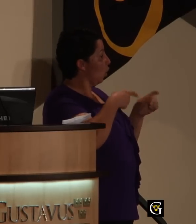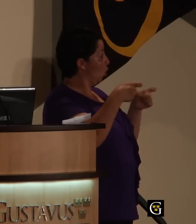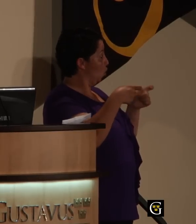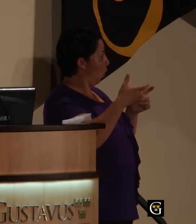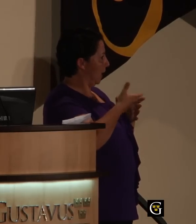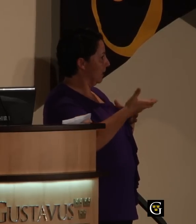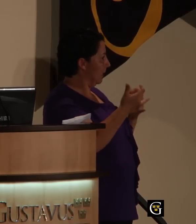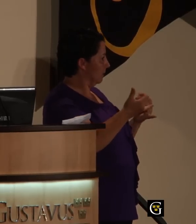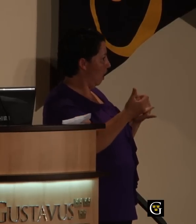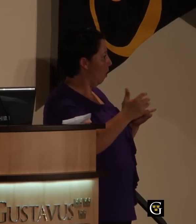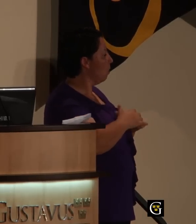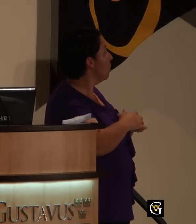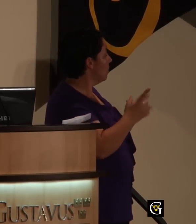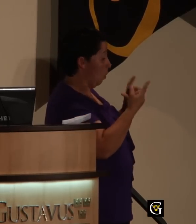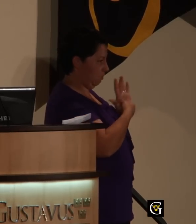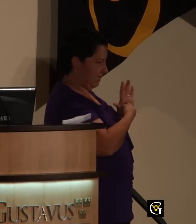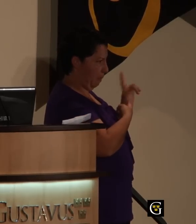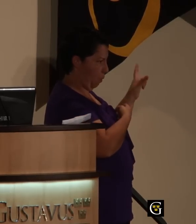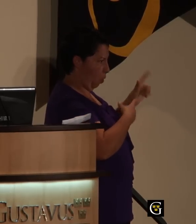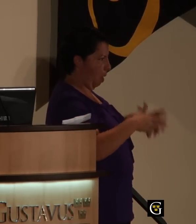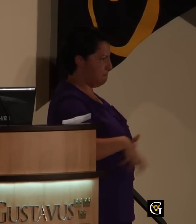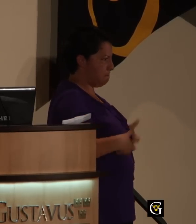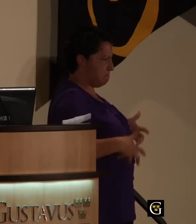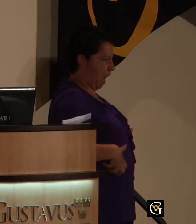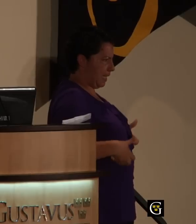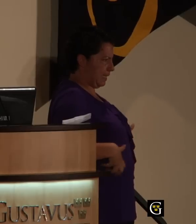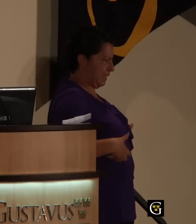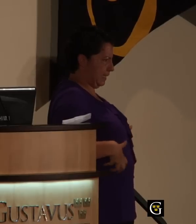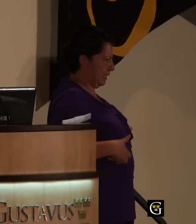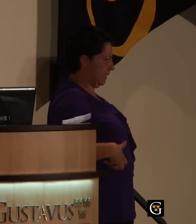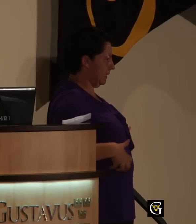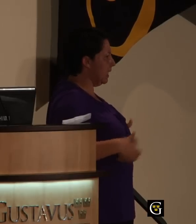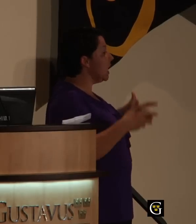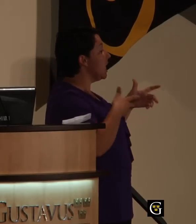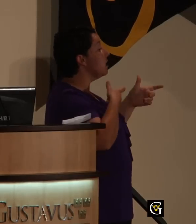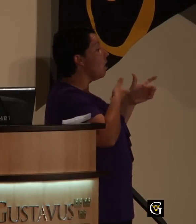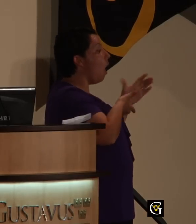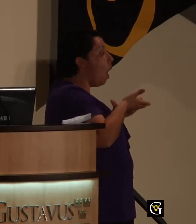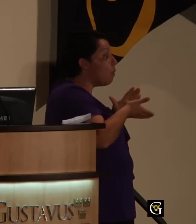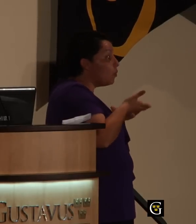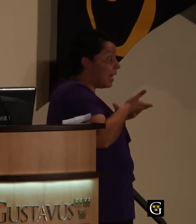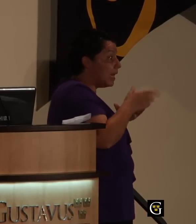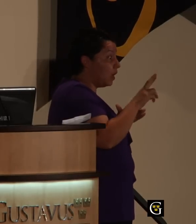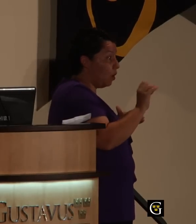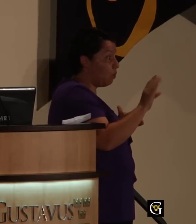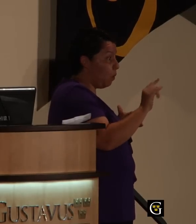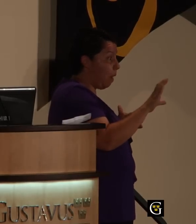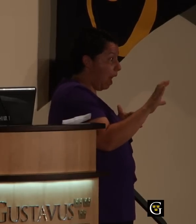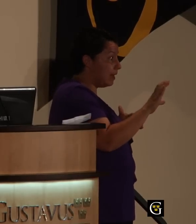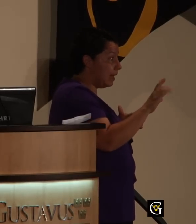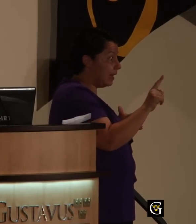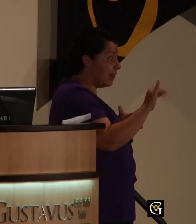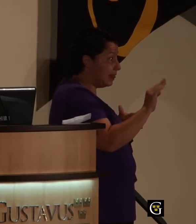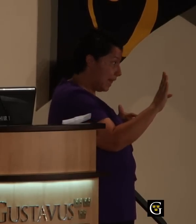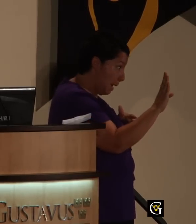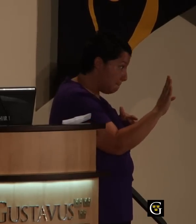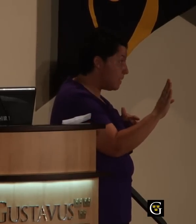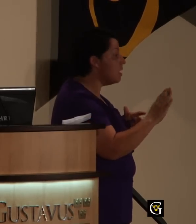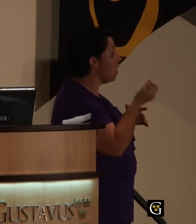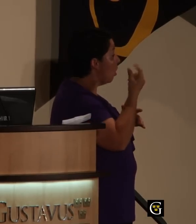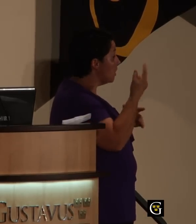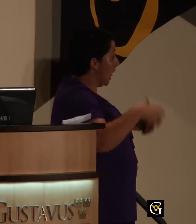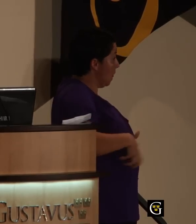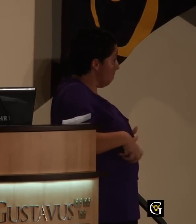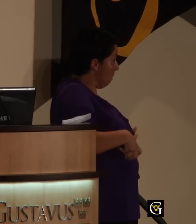Now, this is a monkey that is operating a robotic limb. The monkey's own arms are fine. They're